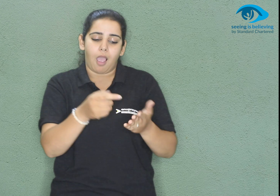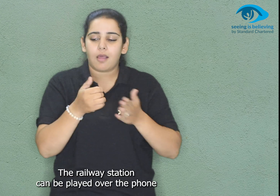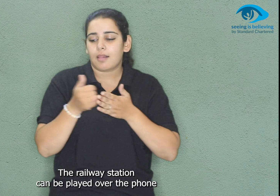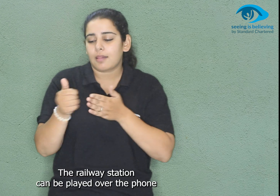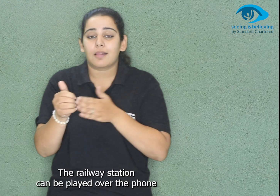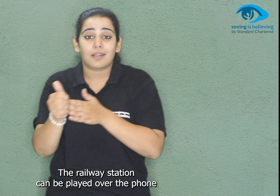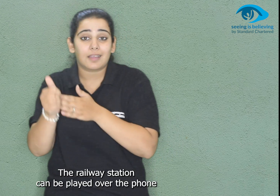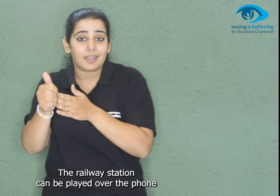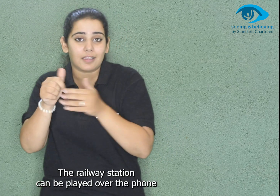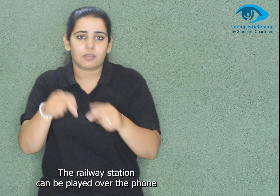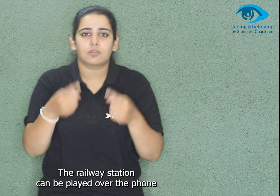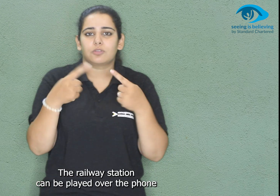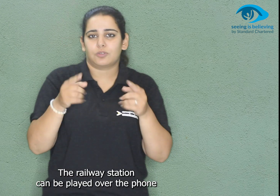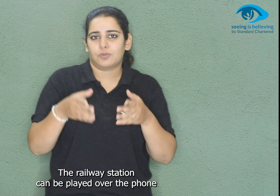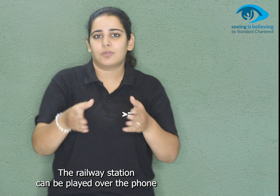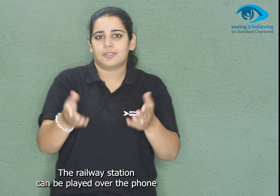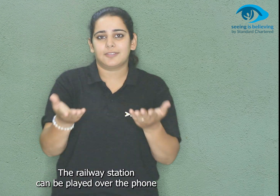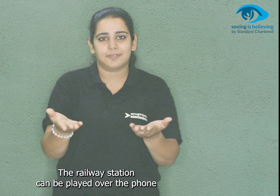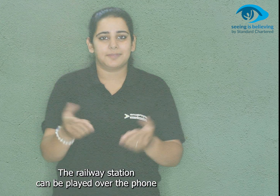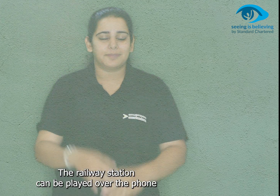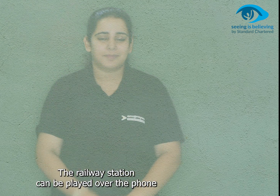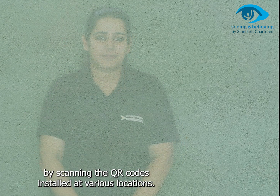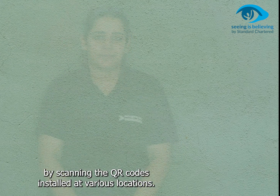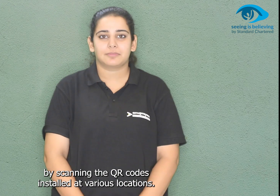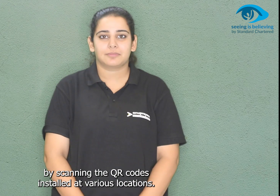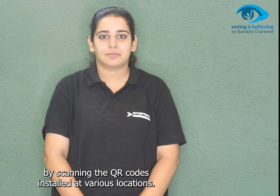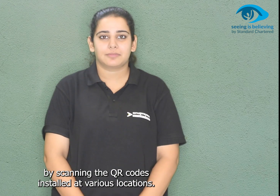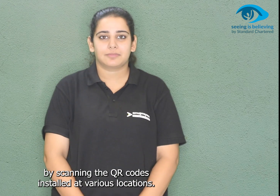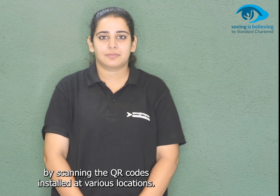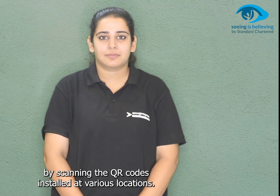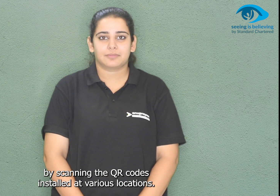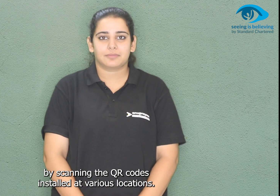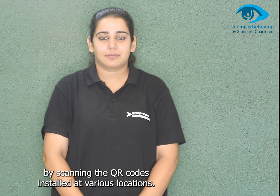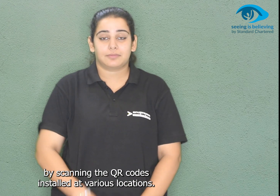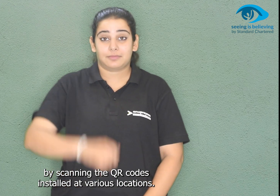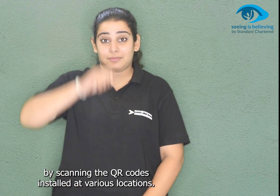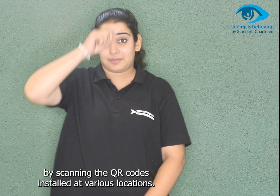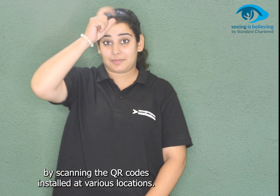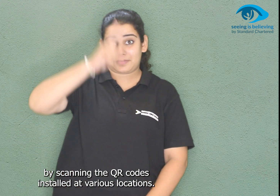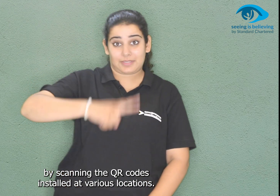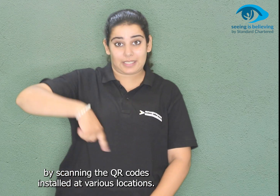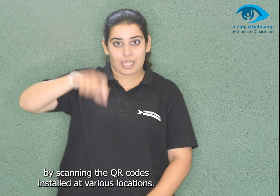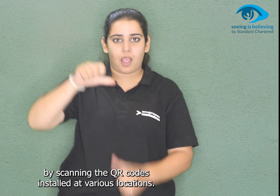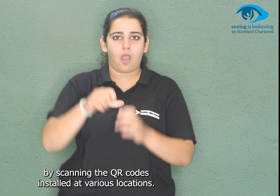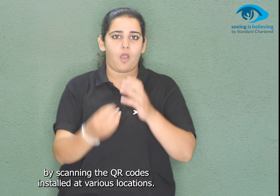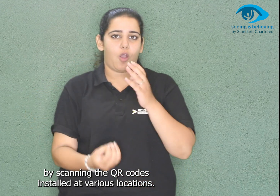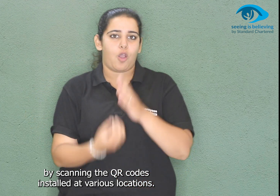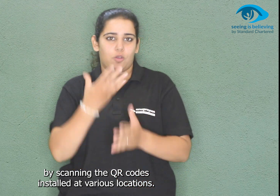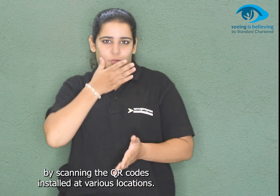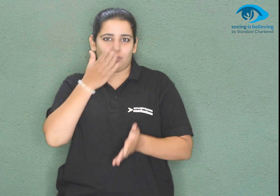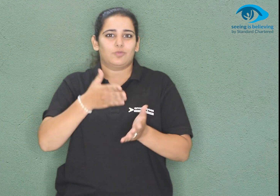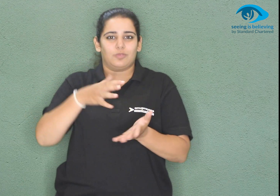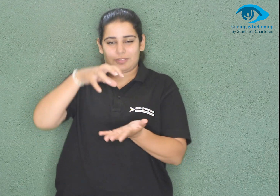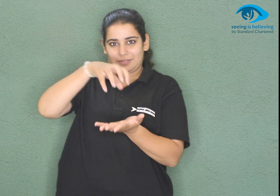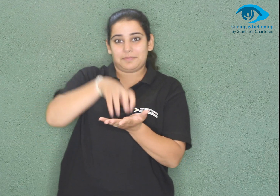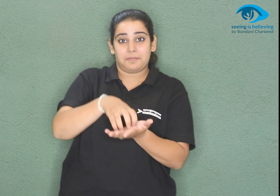The railway station can be played over the phone by scanning the QR codes installed at various locations.